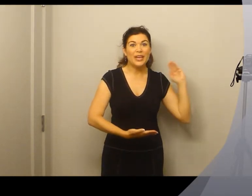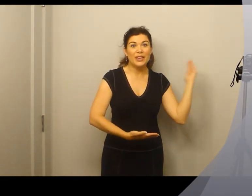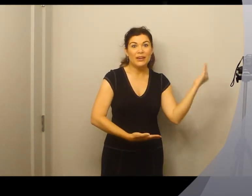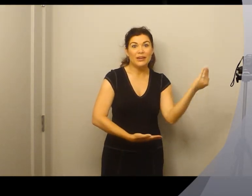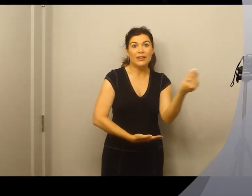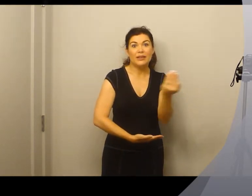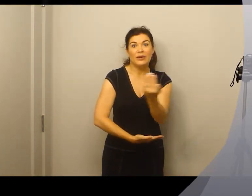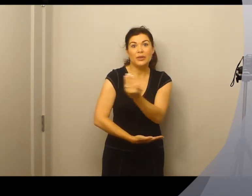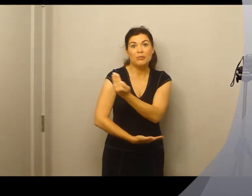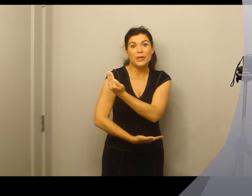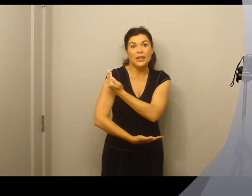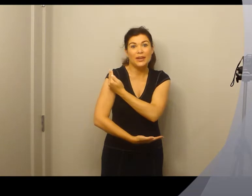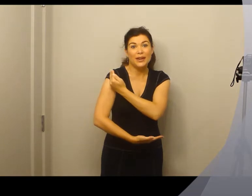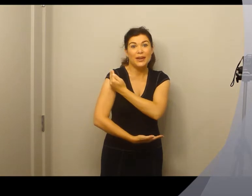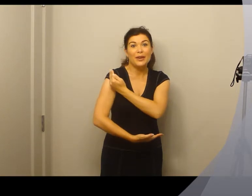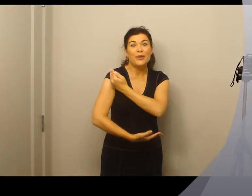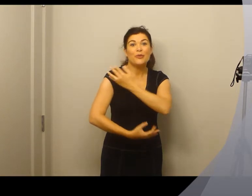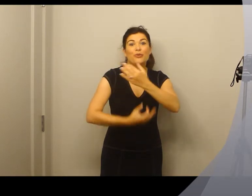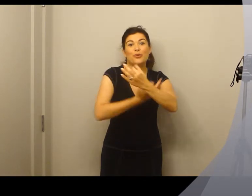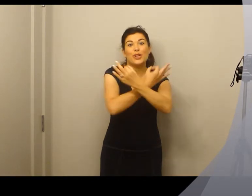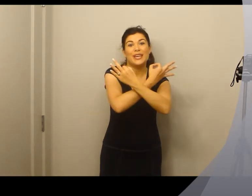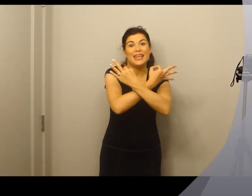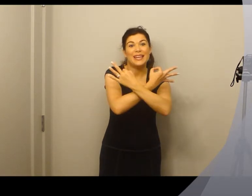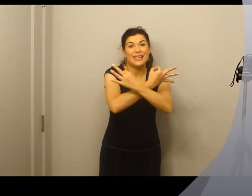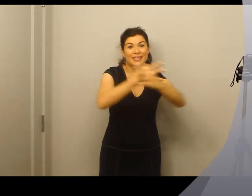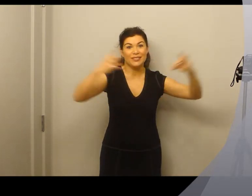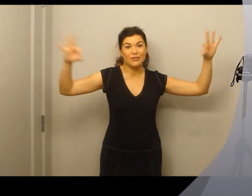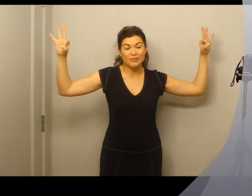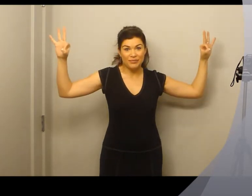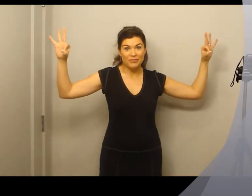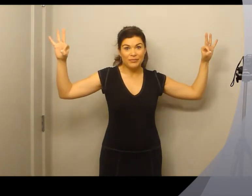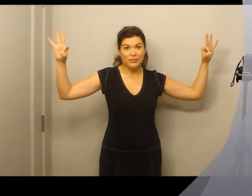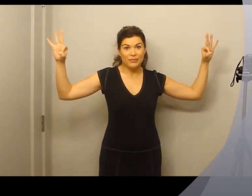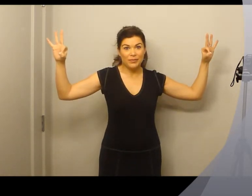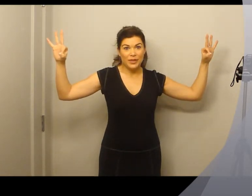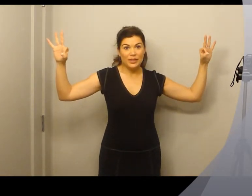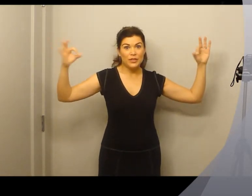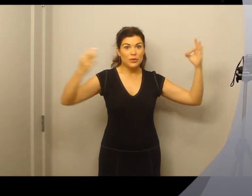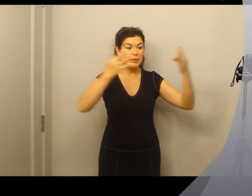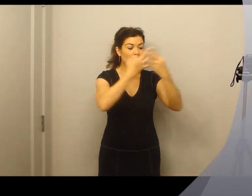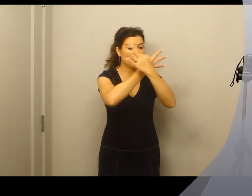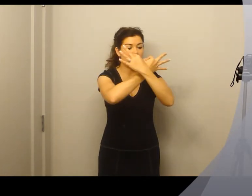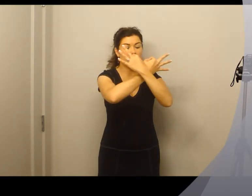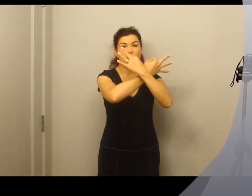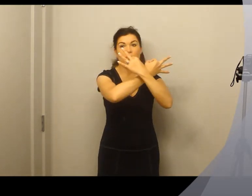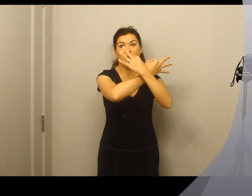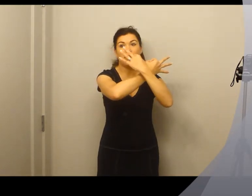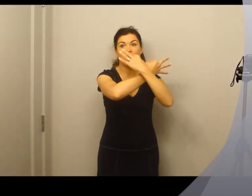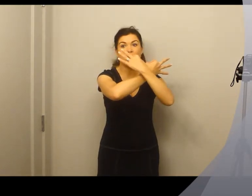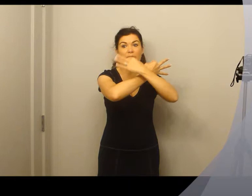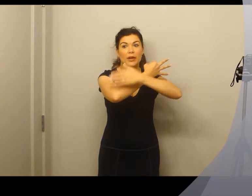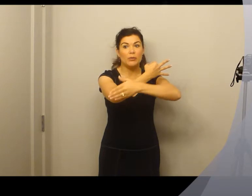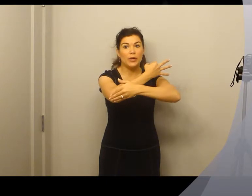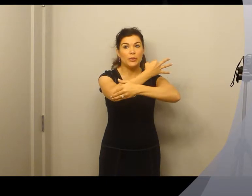we could be free. On this, remember, you're going to make your